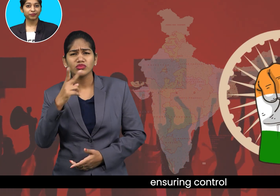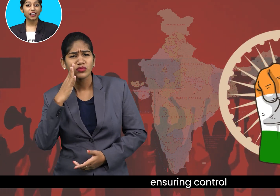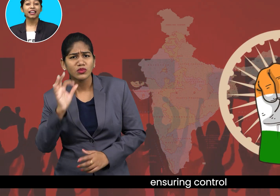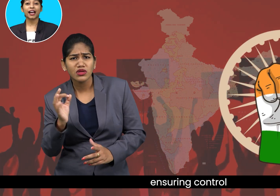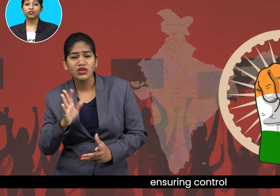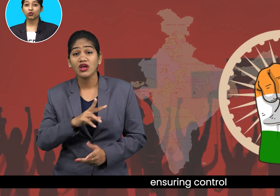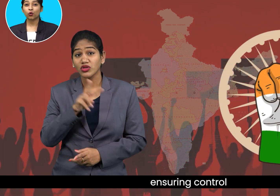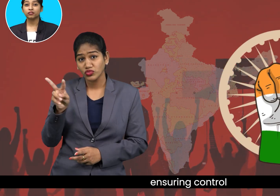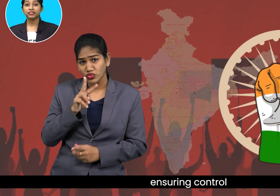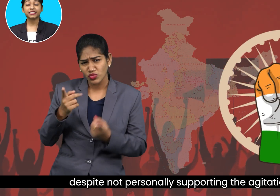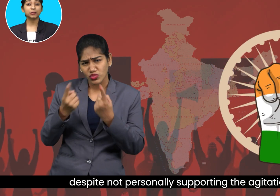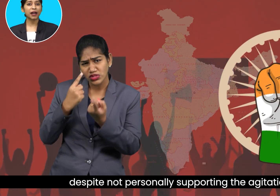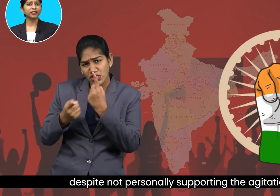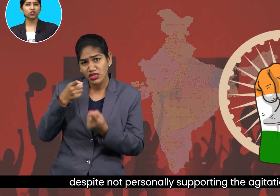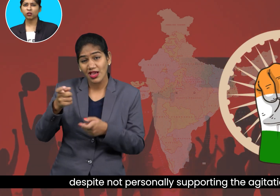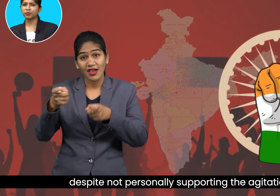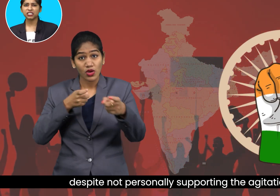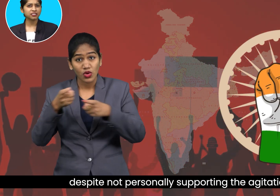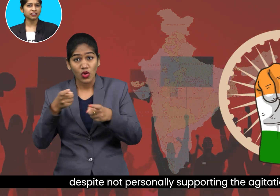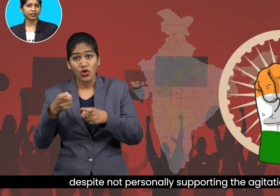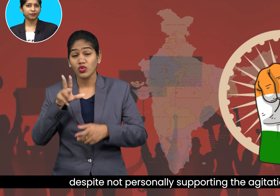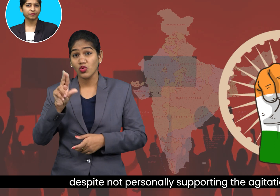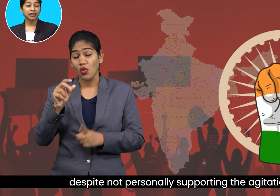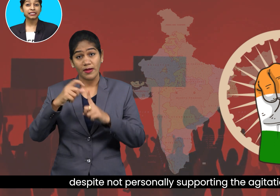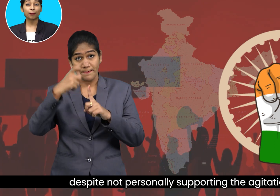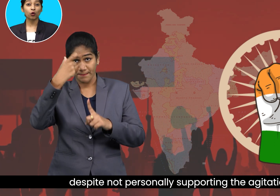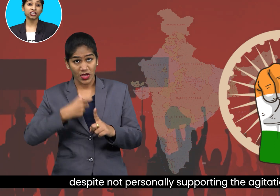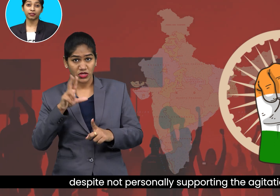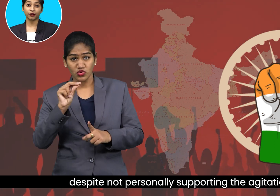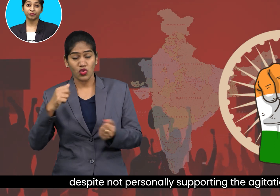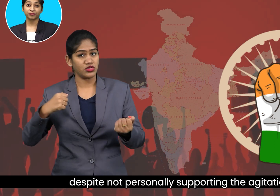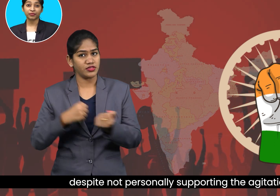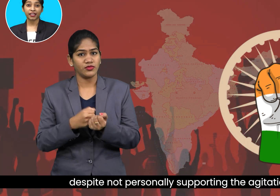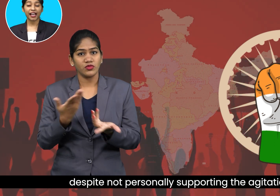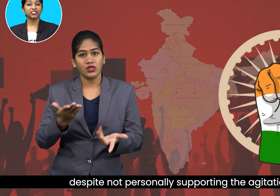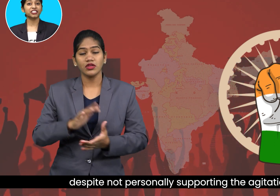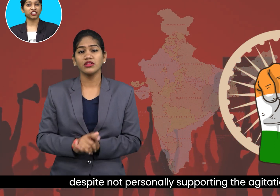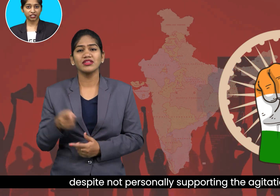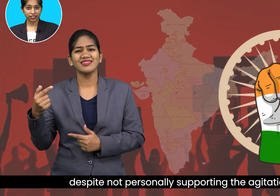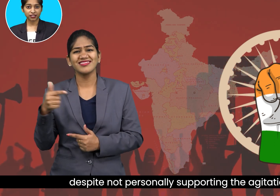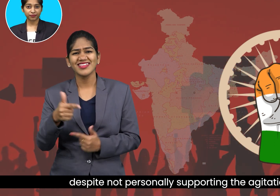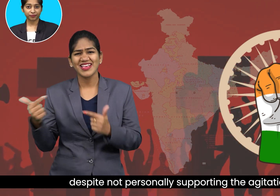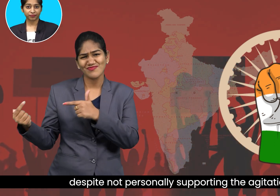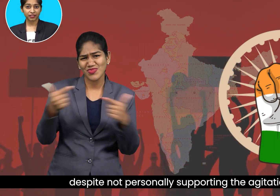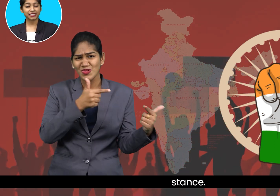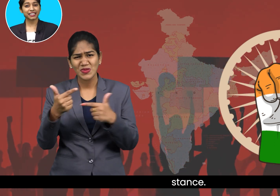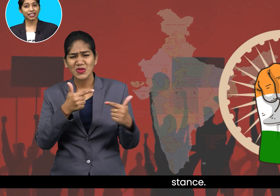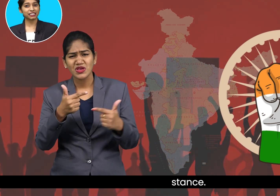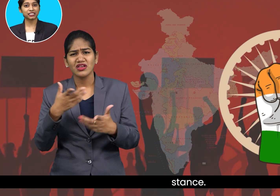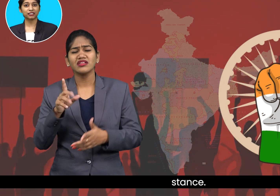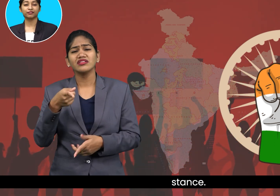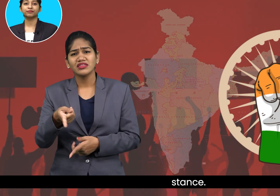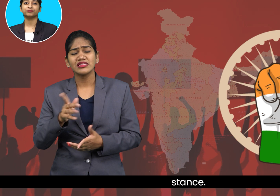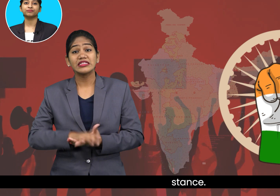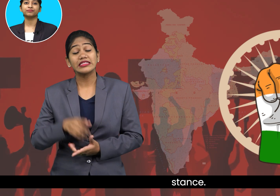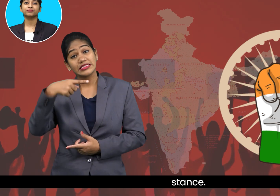ensuring control despite not personally supporting the agitationist